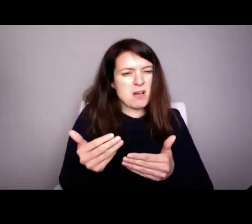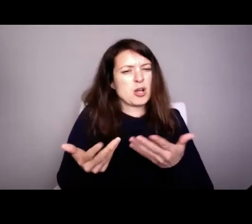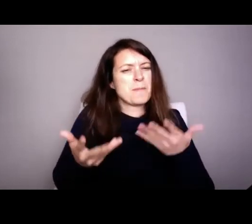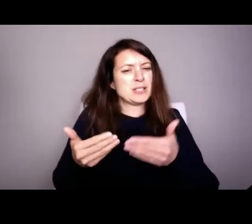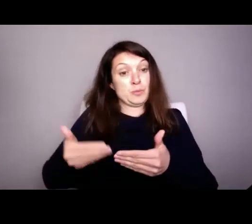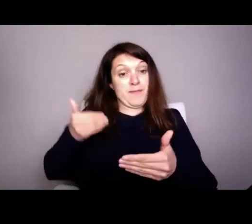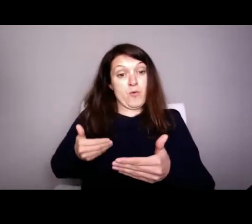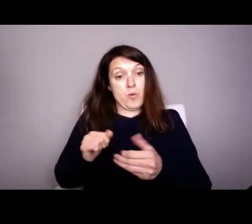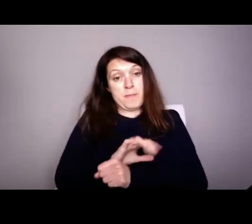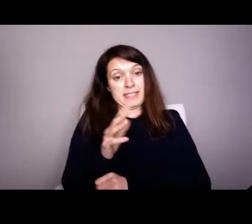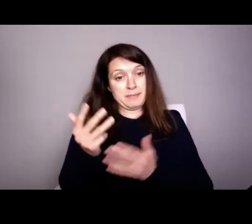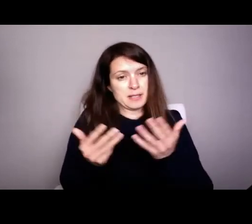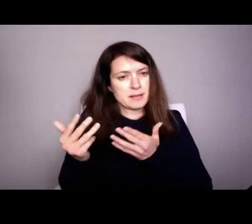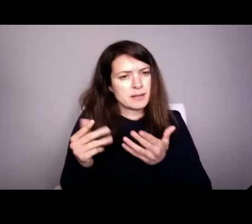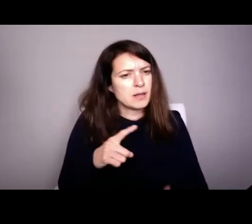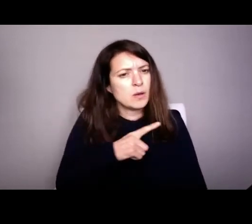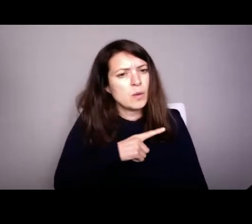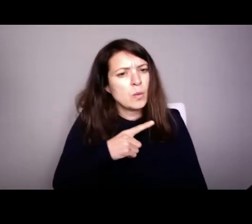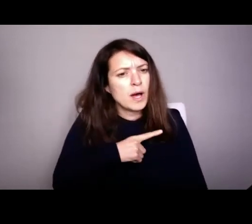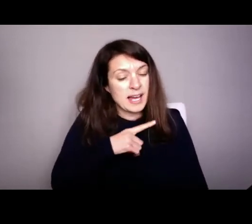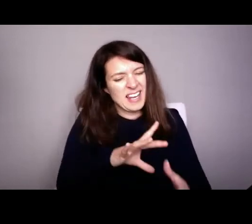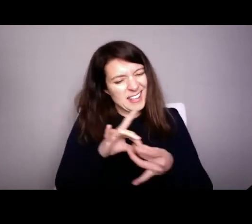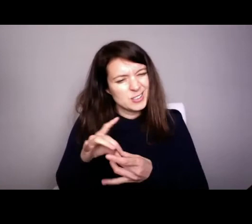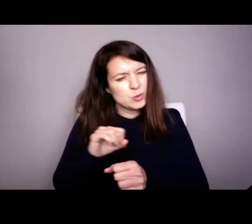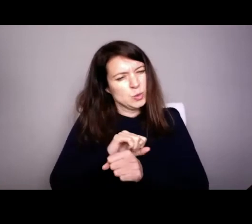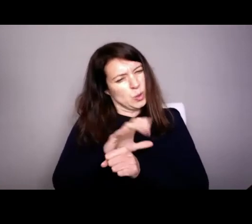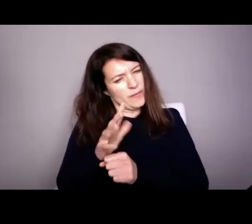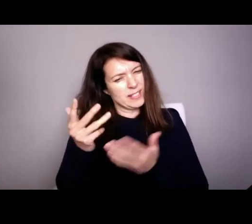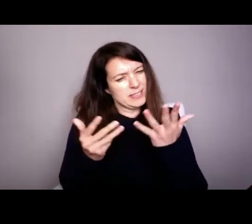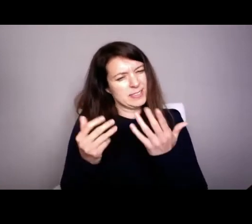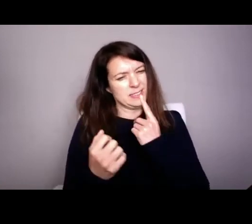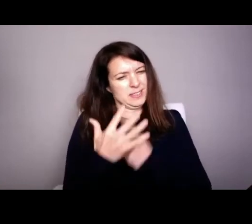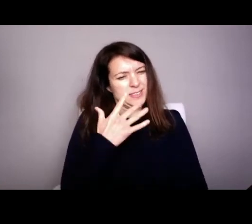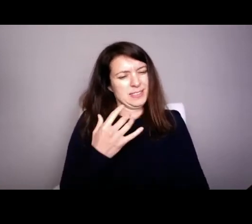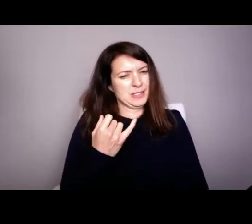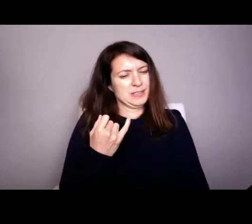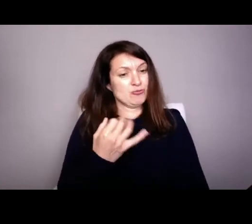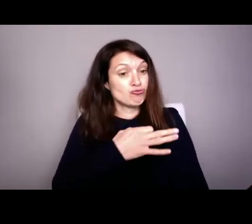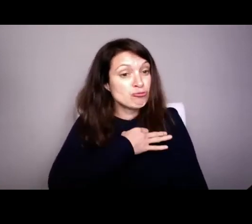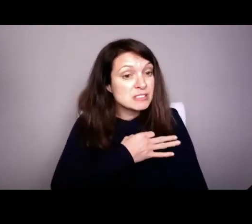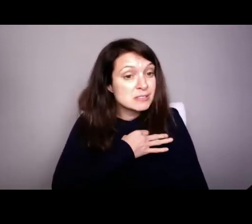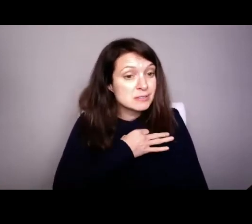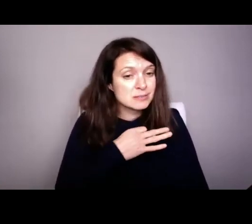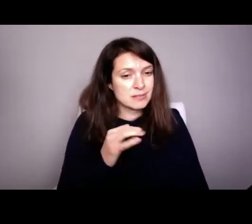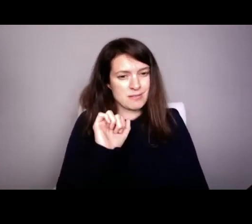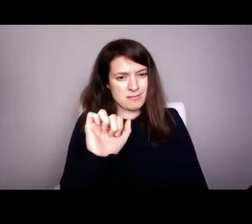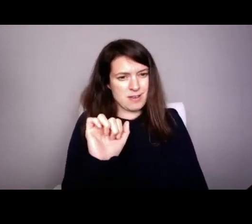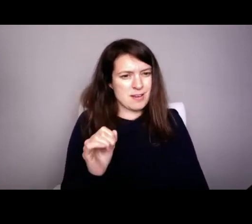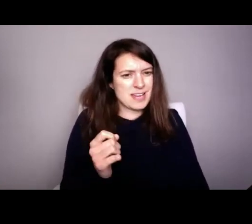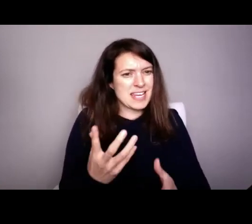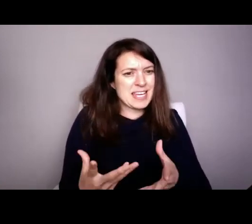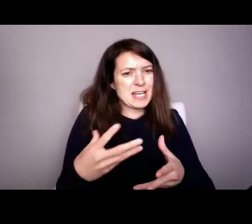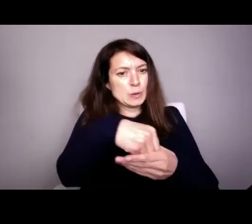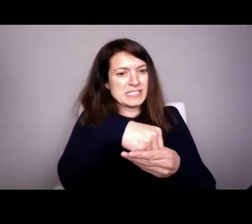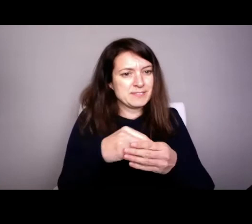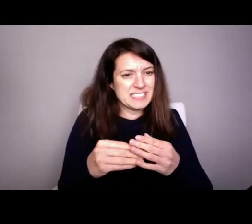was directly linked to the increased COVID risk, inclusive of their disability status, and the fear of backlash from their